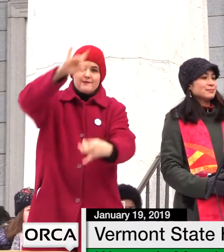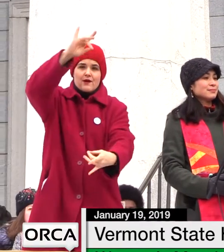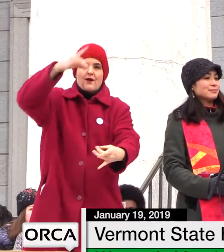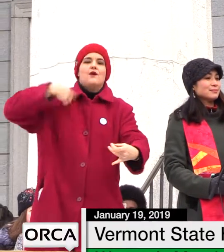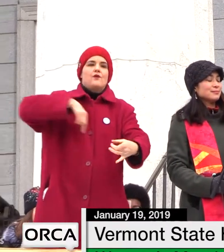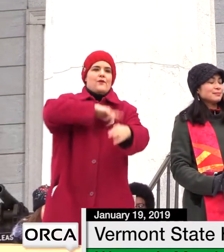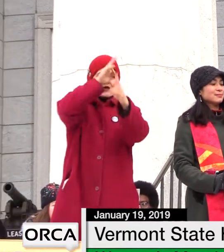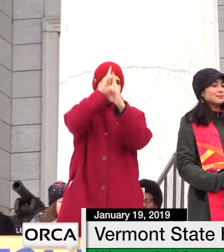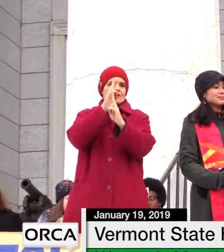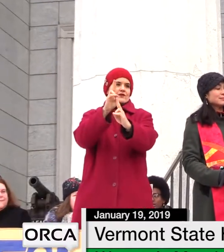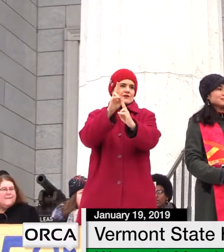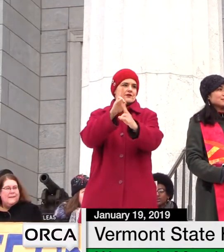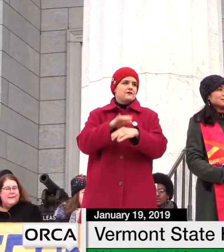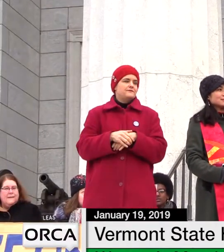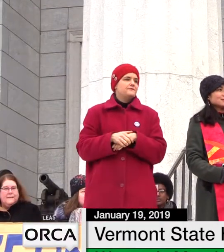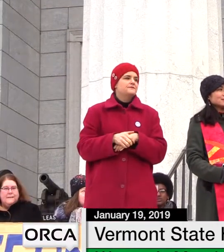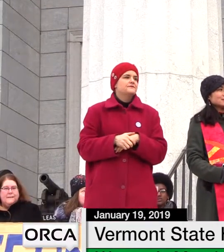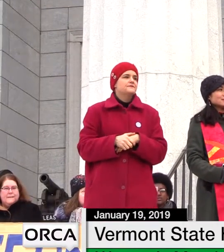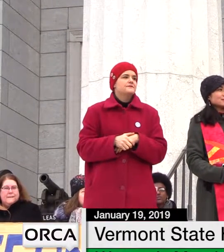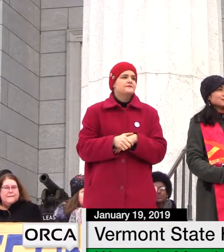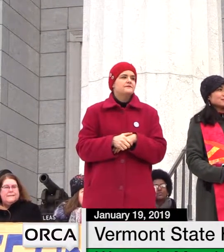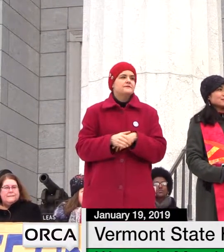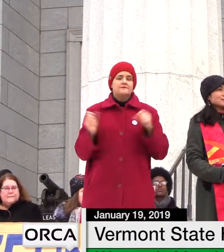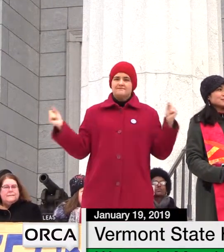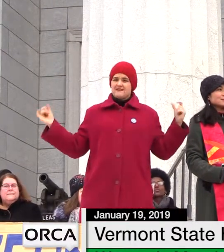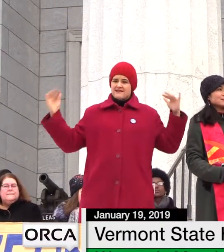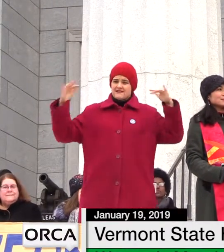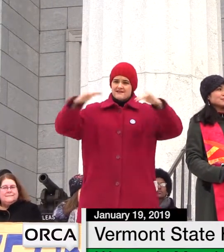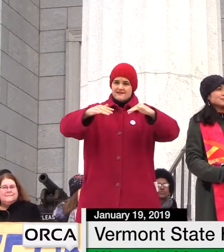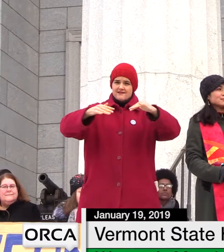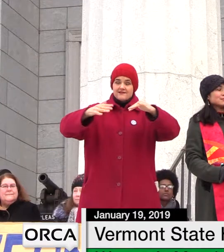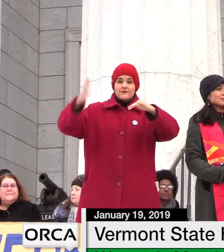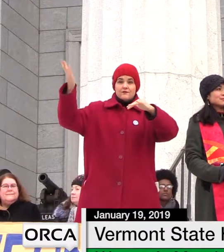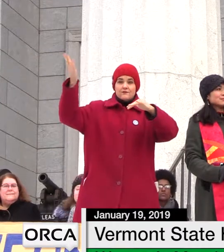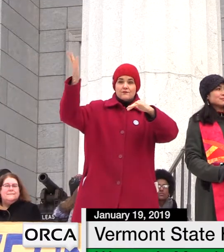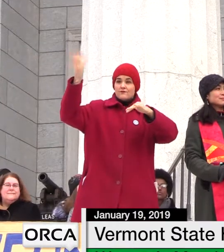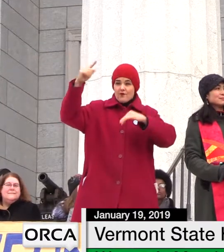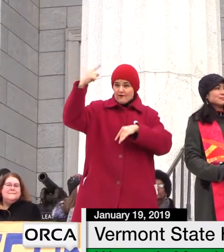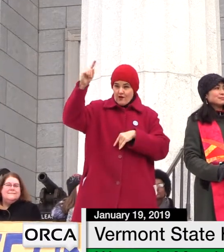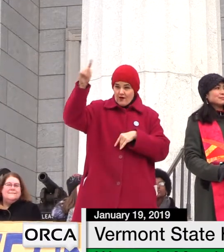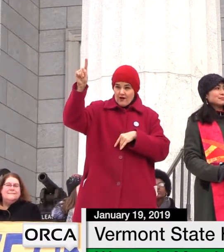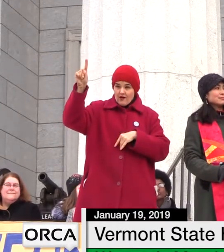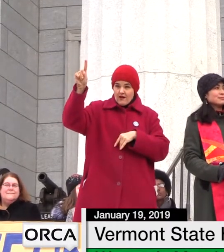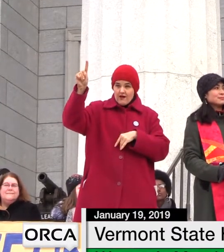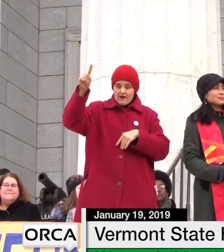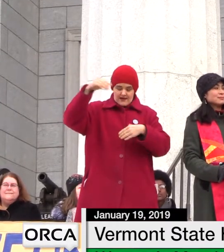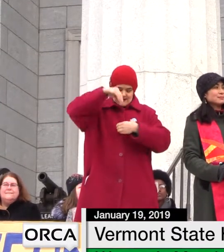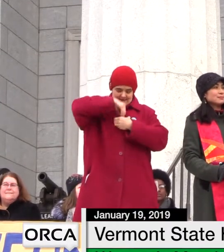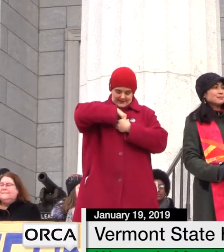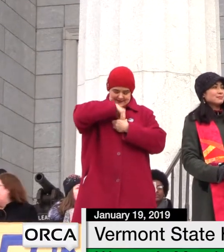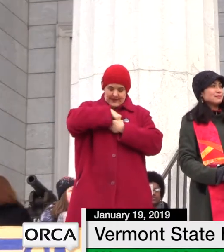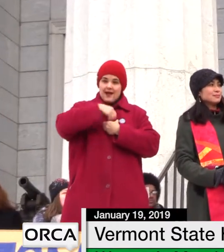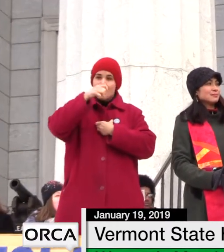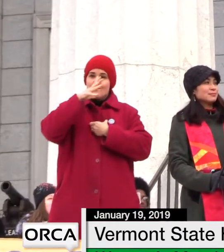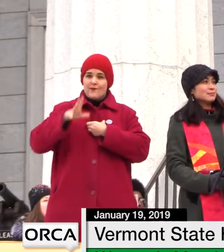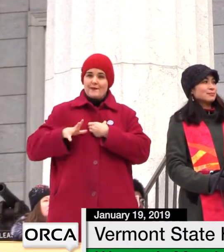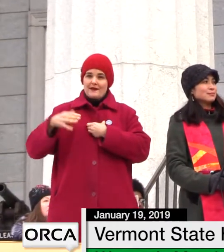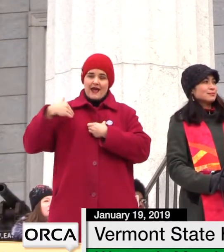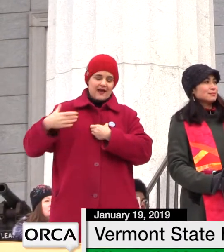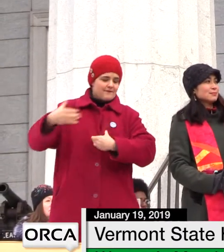We are here today to support the dignity and power and the spirit that lives in each of us as women,